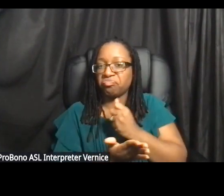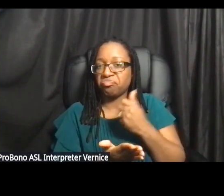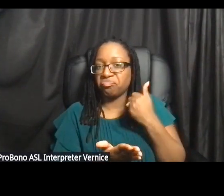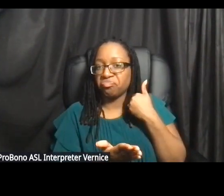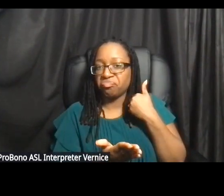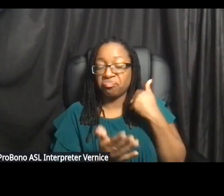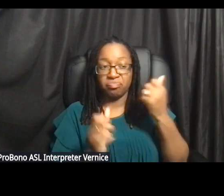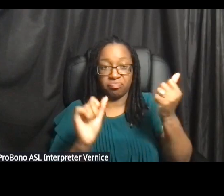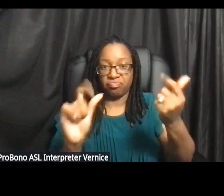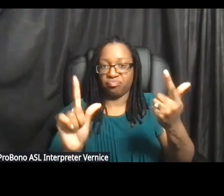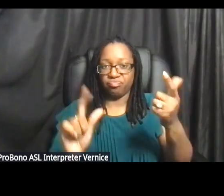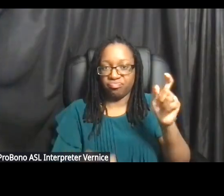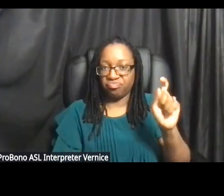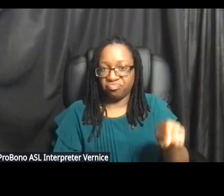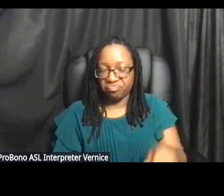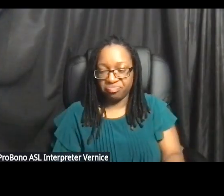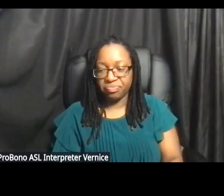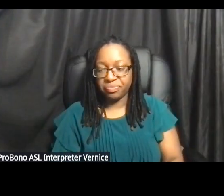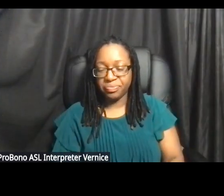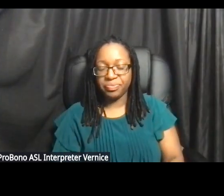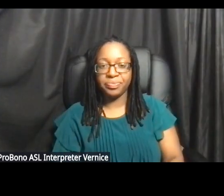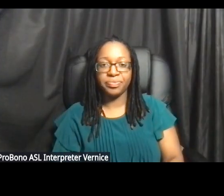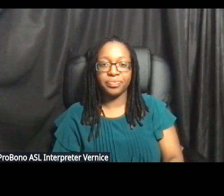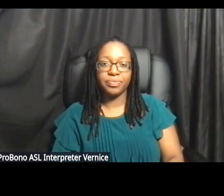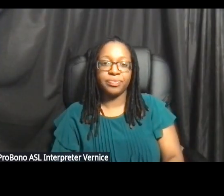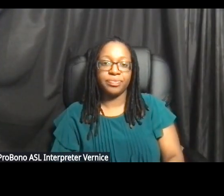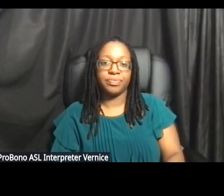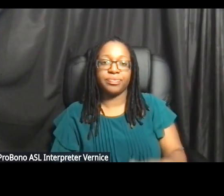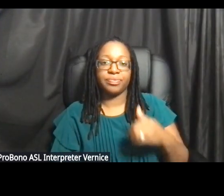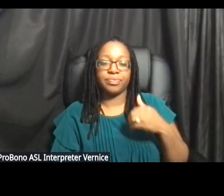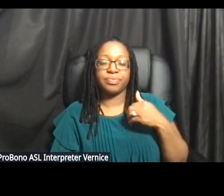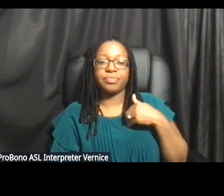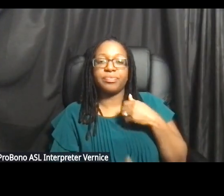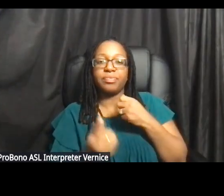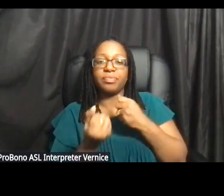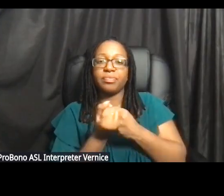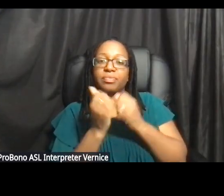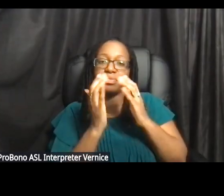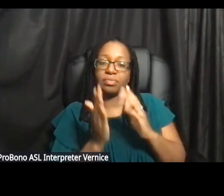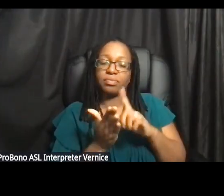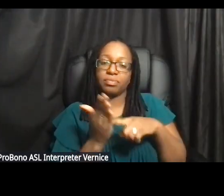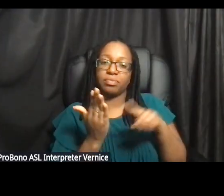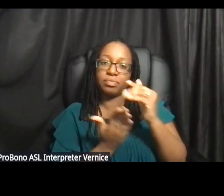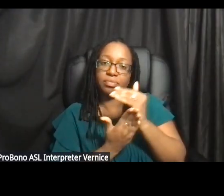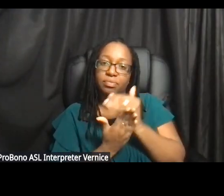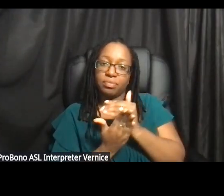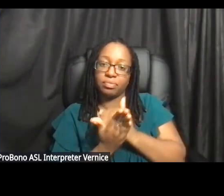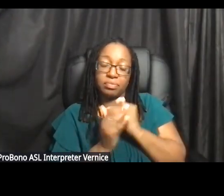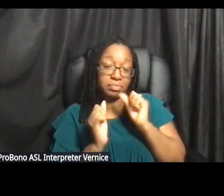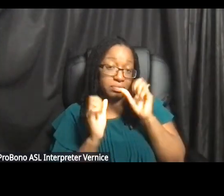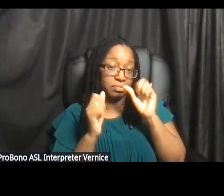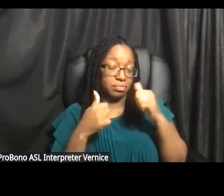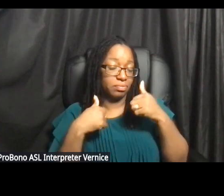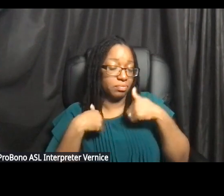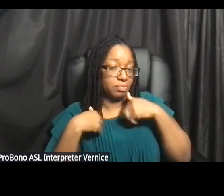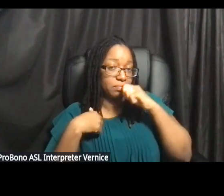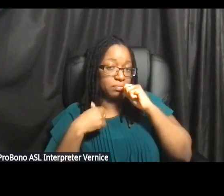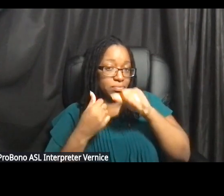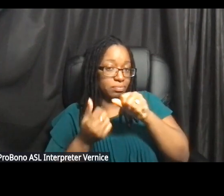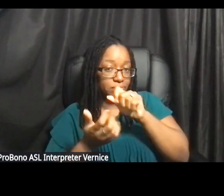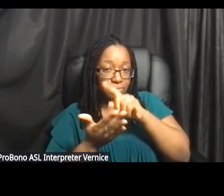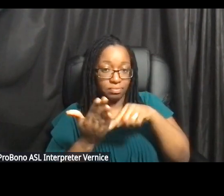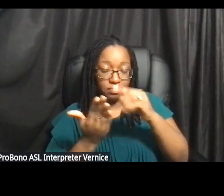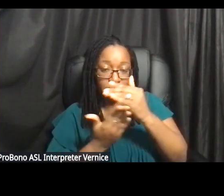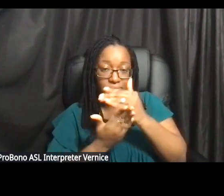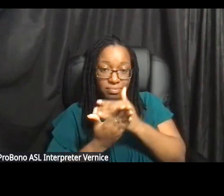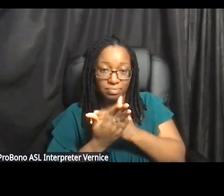have. So first, there's the activist checklist. This website is amazing. I love a checklist. And second, there is the